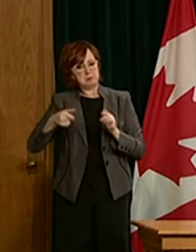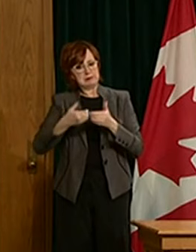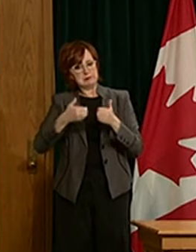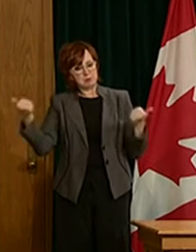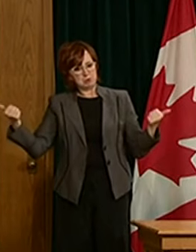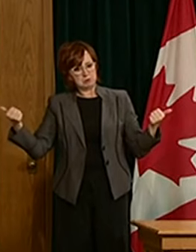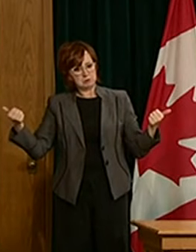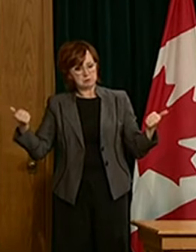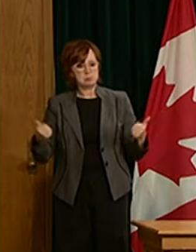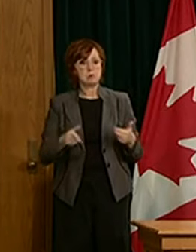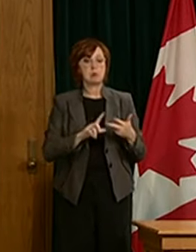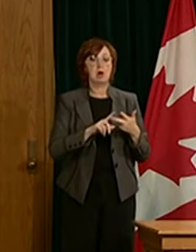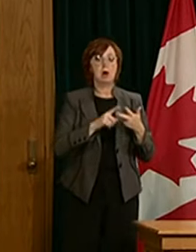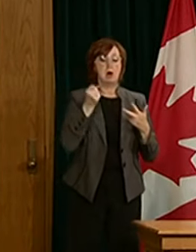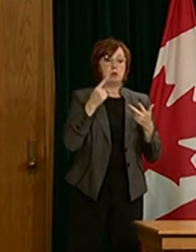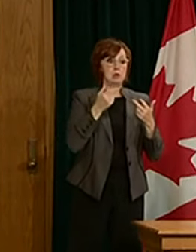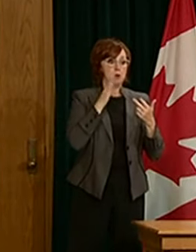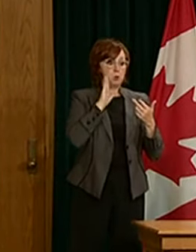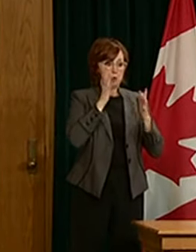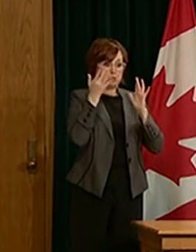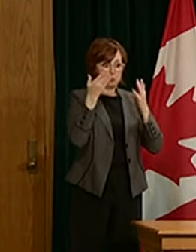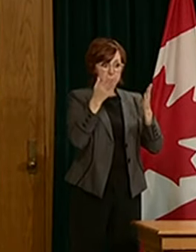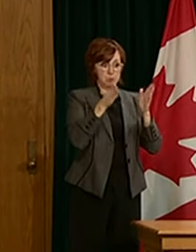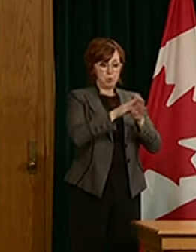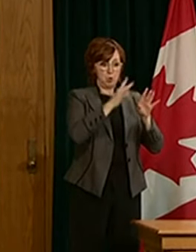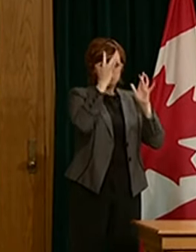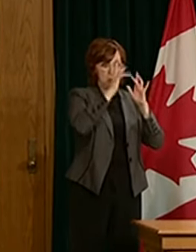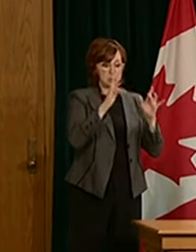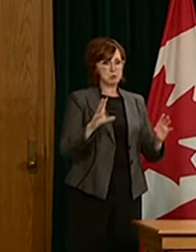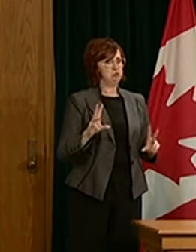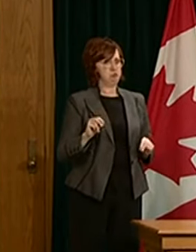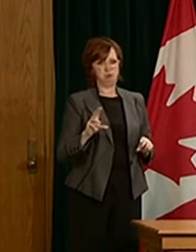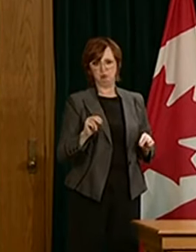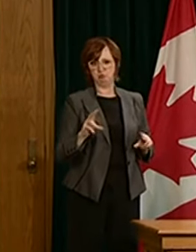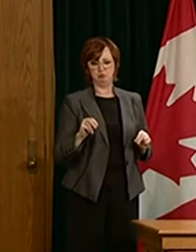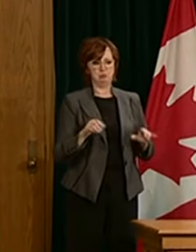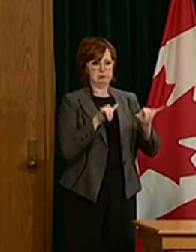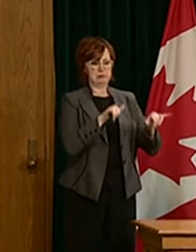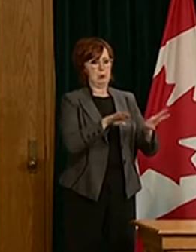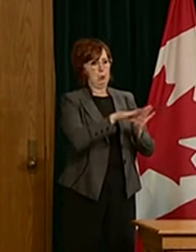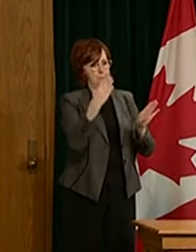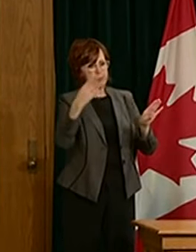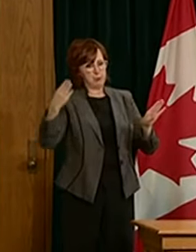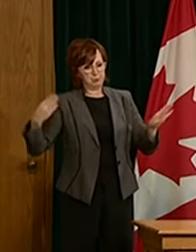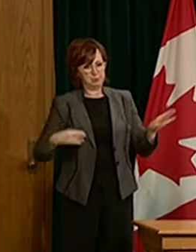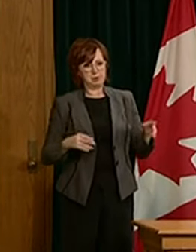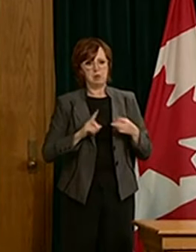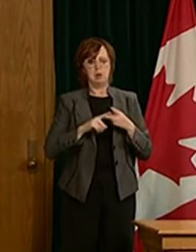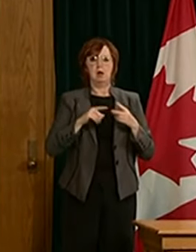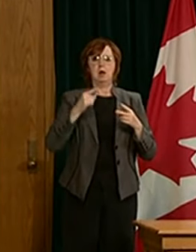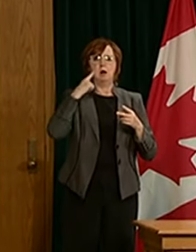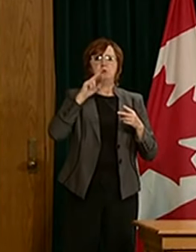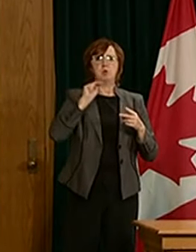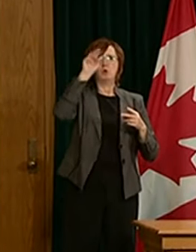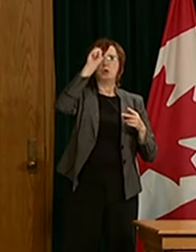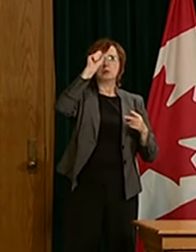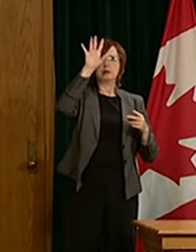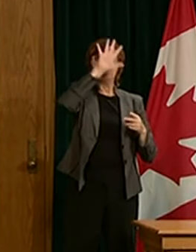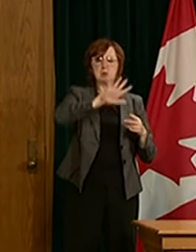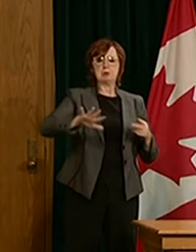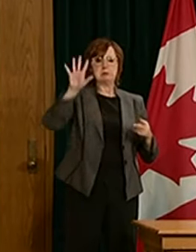facility closures. Field hospitals have been identified as a potential contingency for the north. However, at this point in time, we're